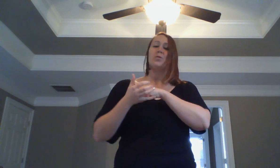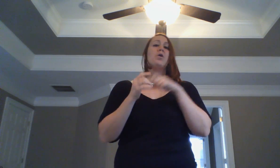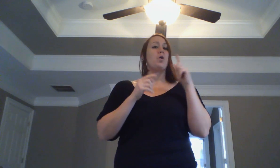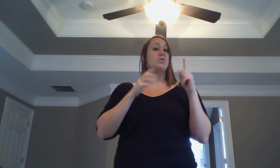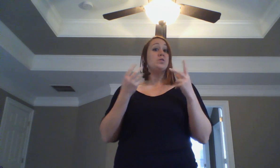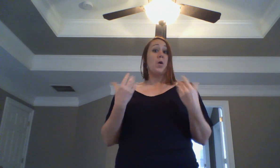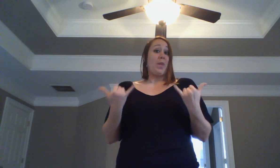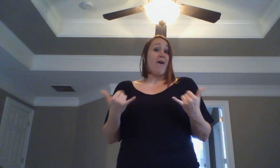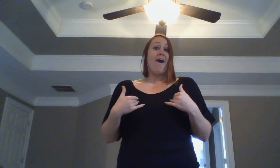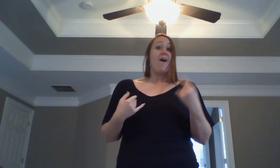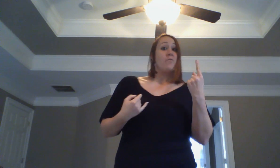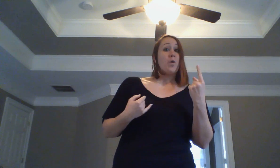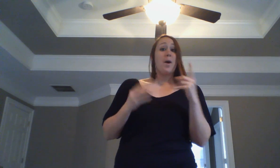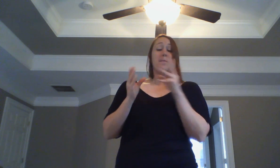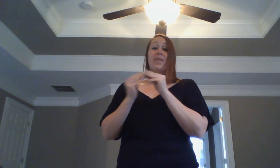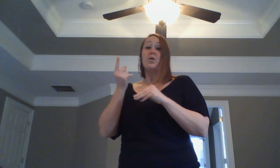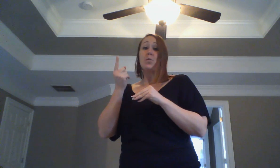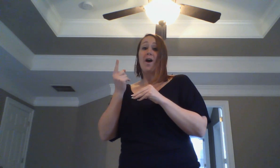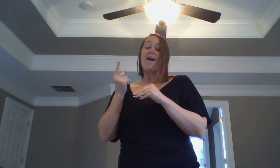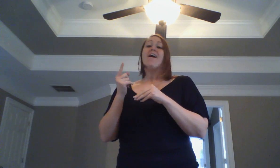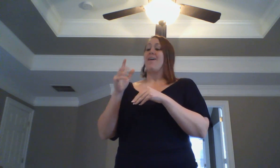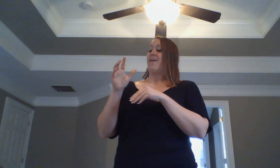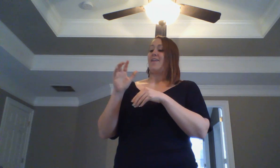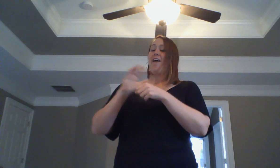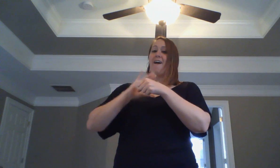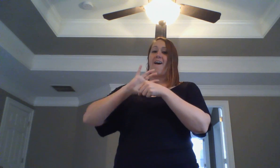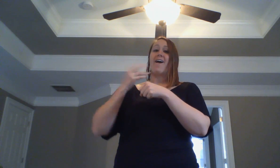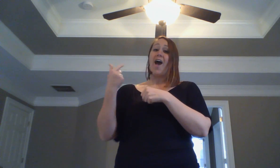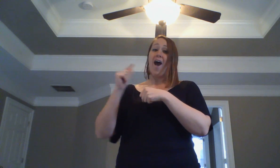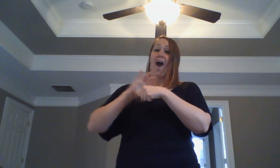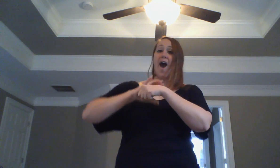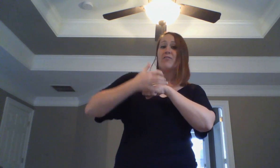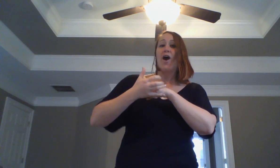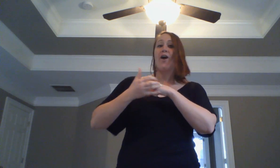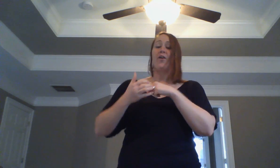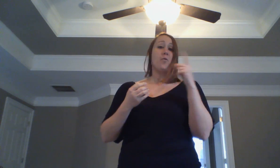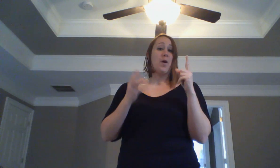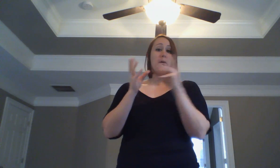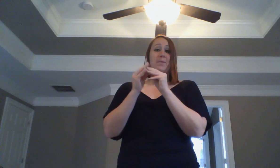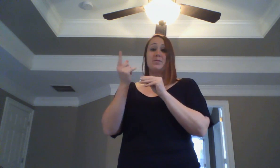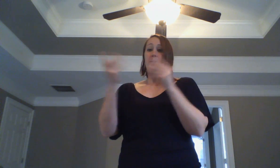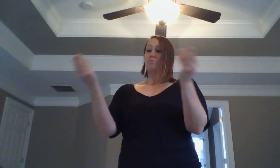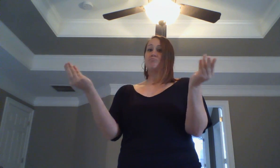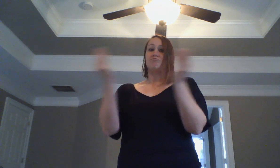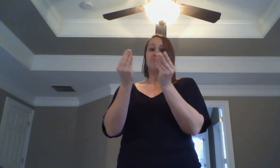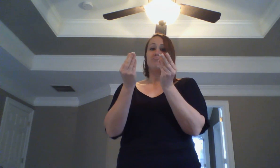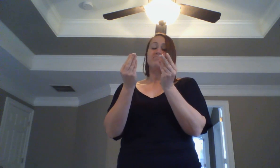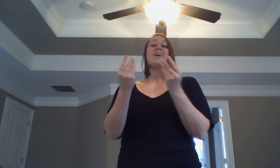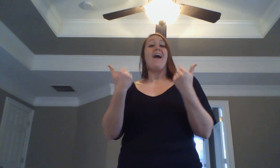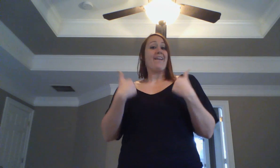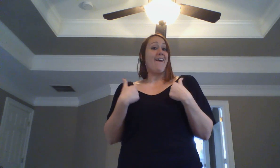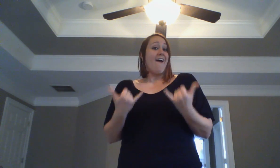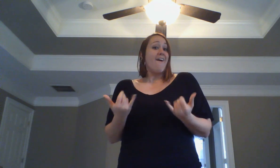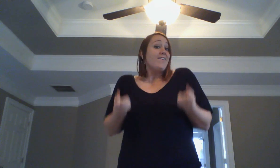to 2. Now, I know what you're thinking. That was too easy. So let me give you something a little bit more difficult. I like the avocados.